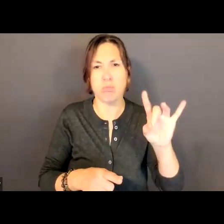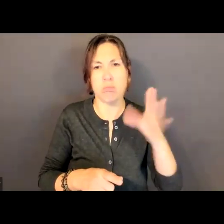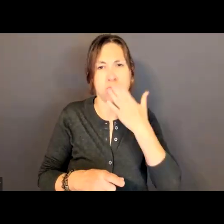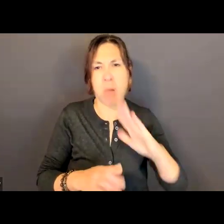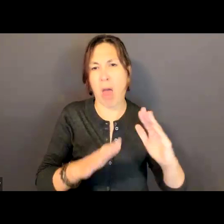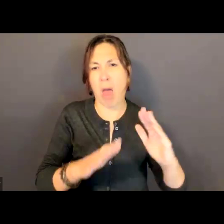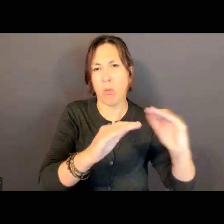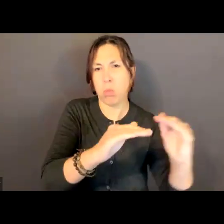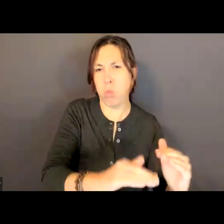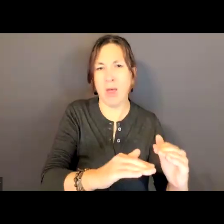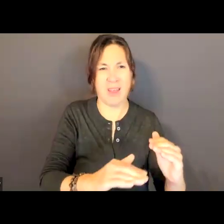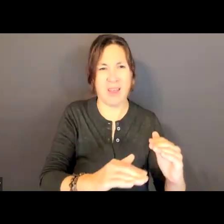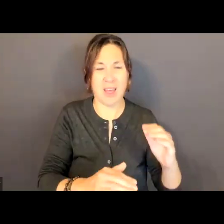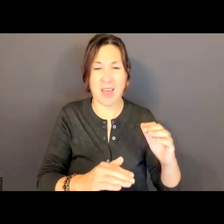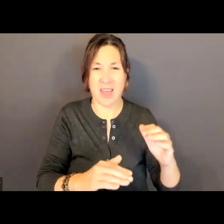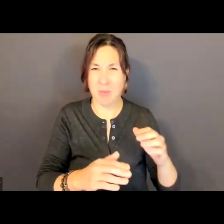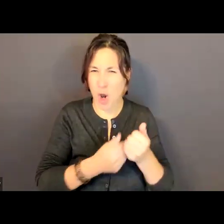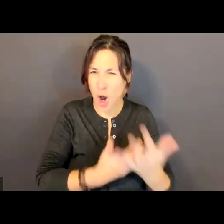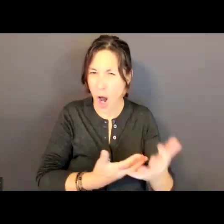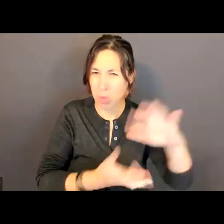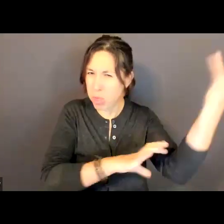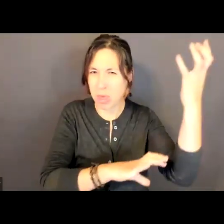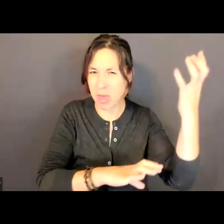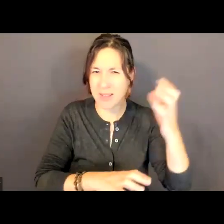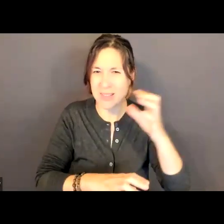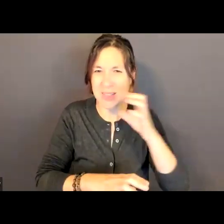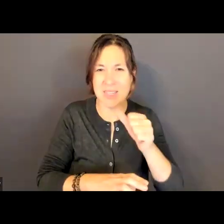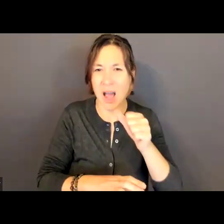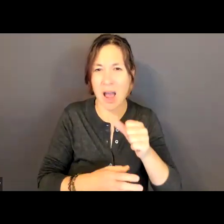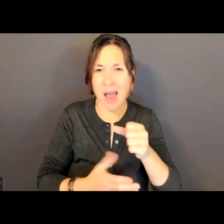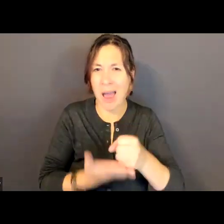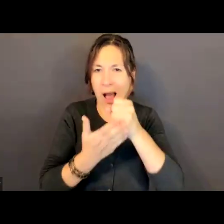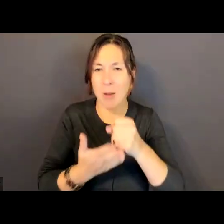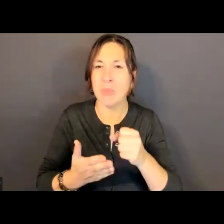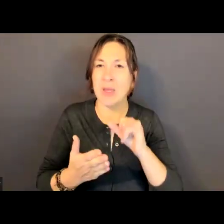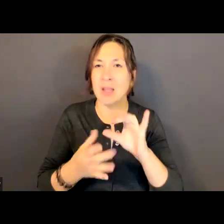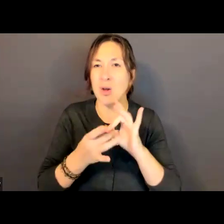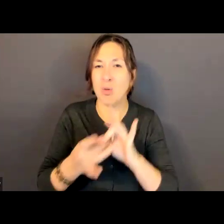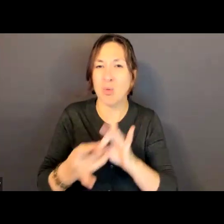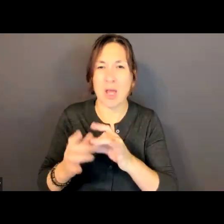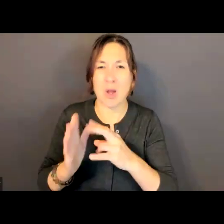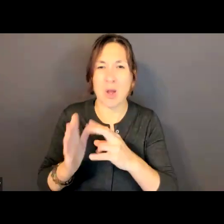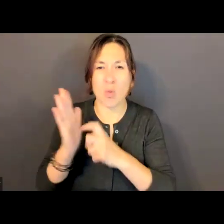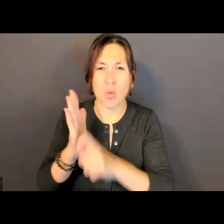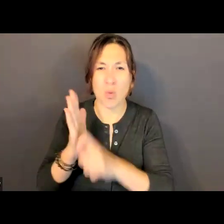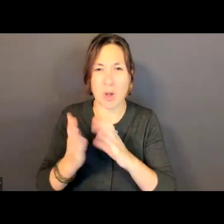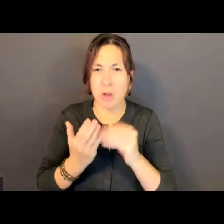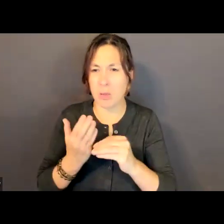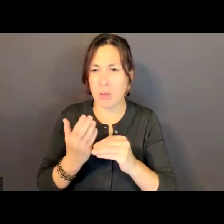it's understandable. So this goes in a way to our situation with the literacy curriculum. It's not working the way we want